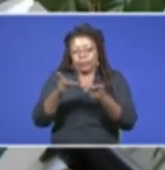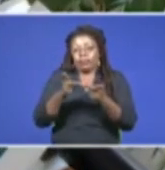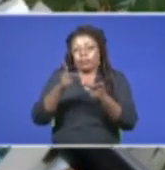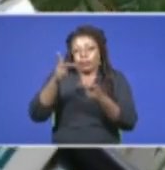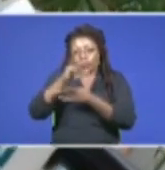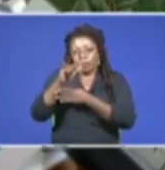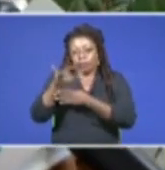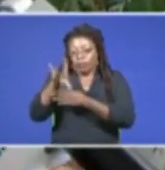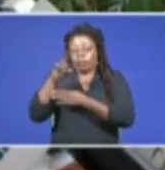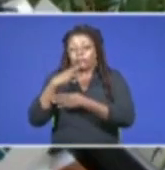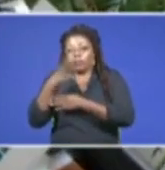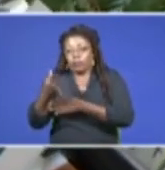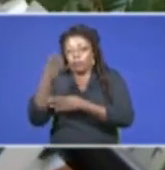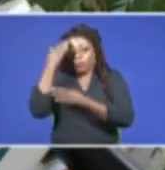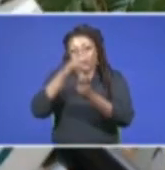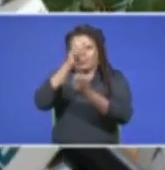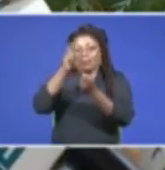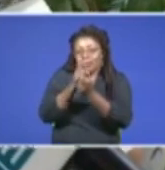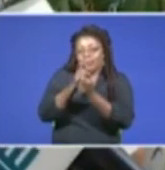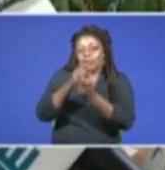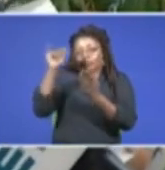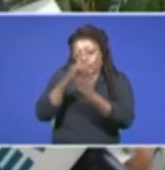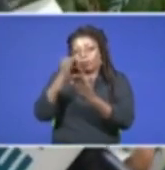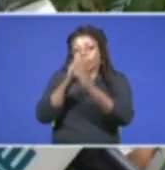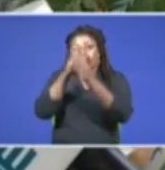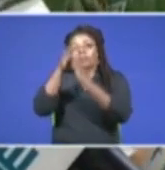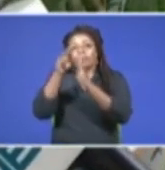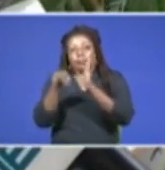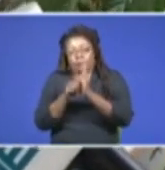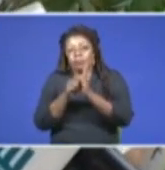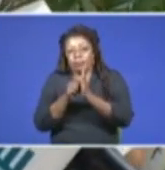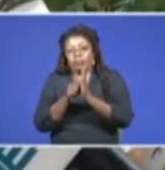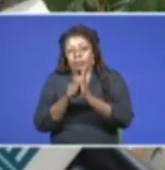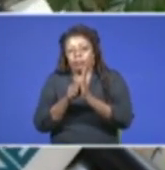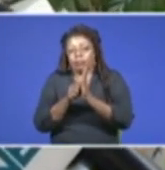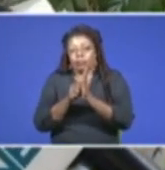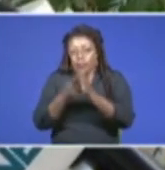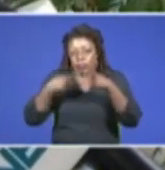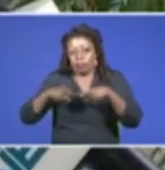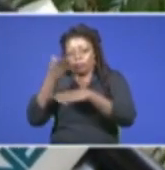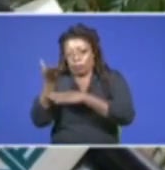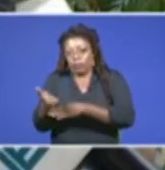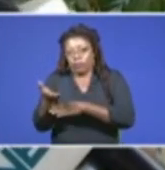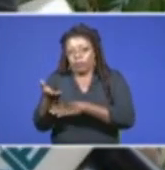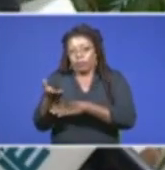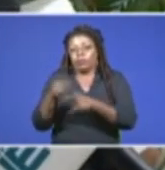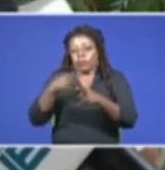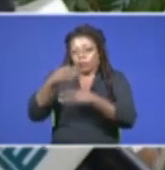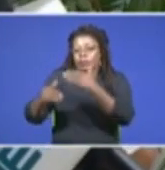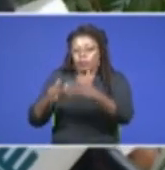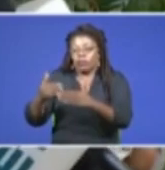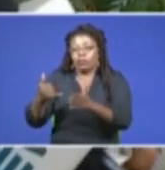if we know exactly where it is, then the Accident Investigation Department really doesn't need a search and rescue, so we know where it is. So they can go straight to the scene and they can begin to process